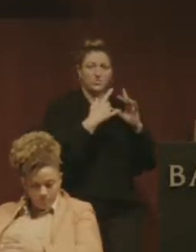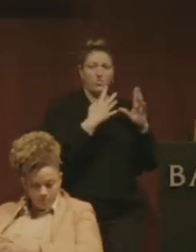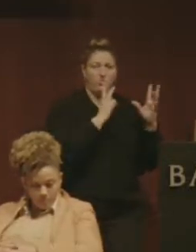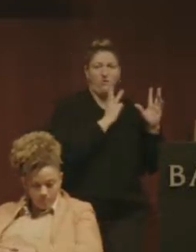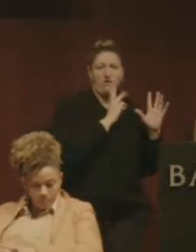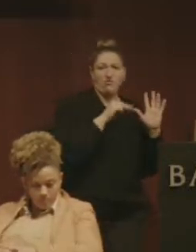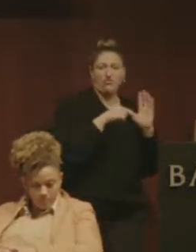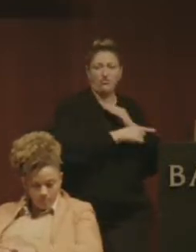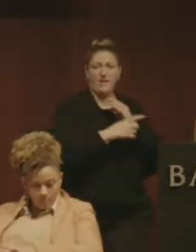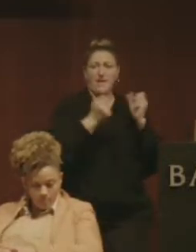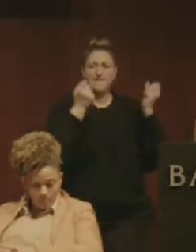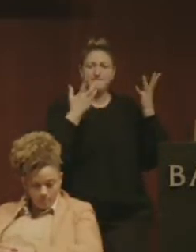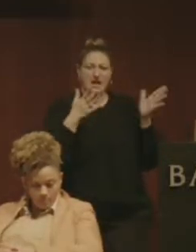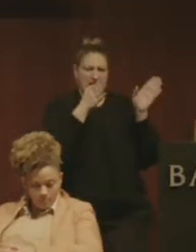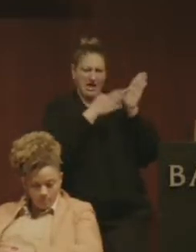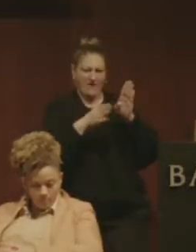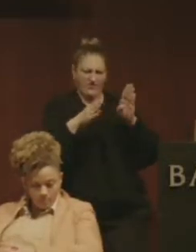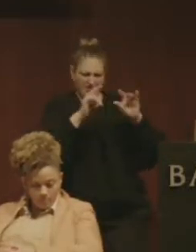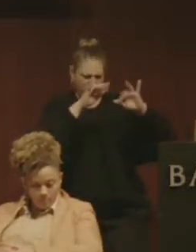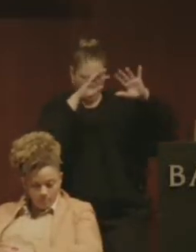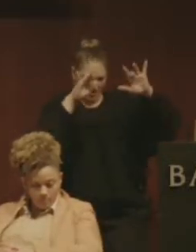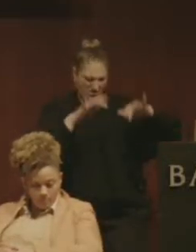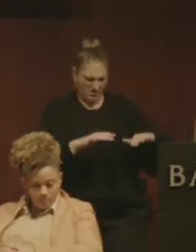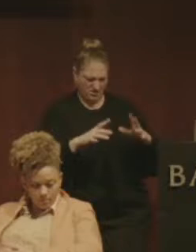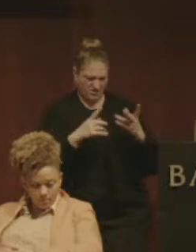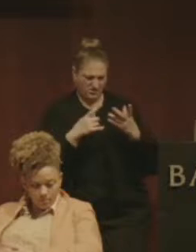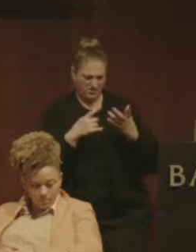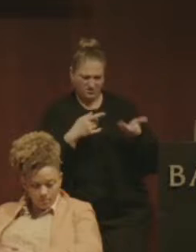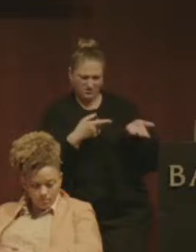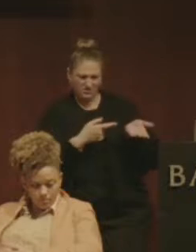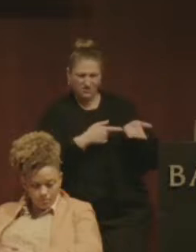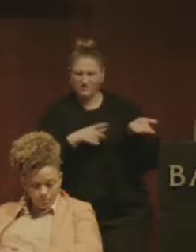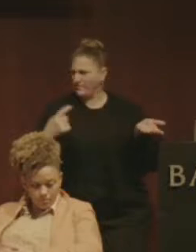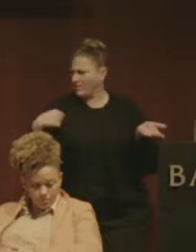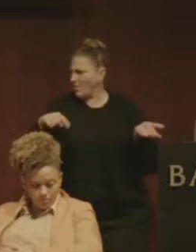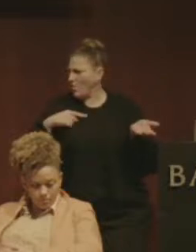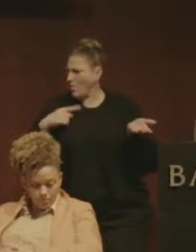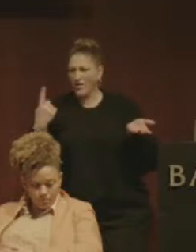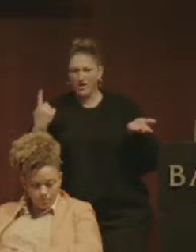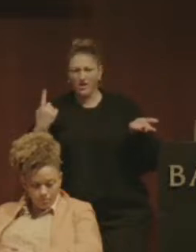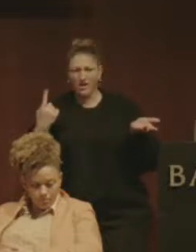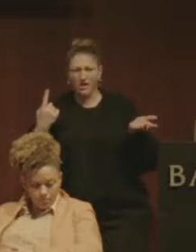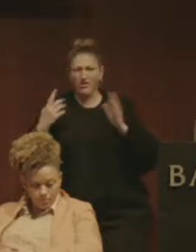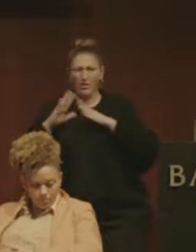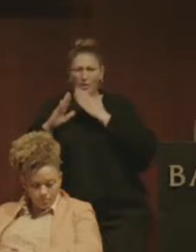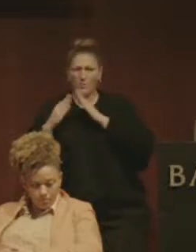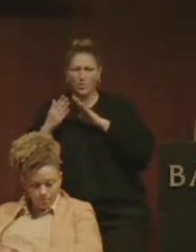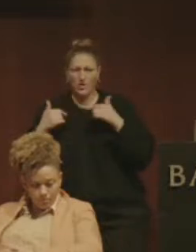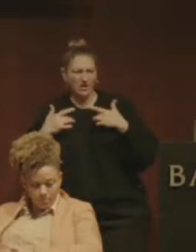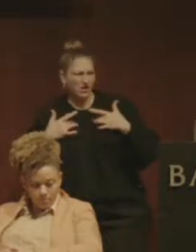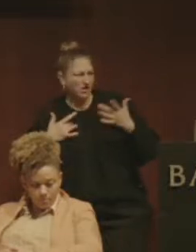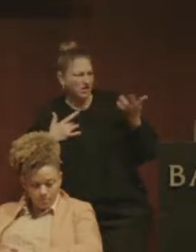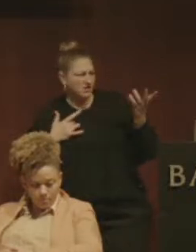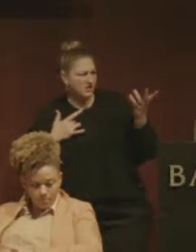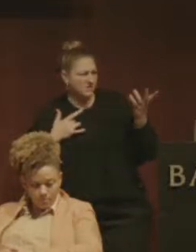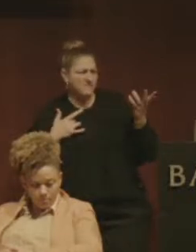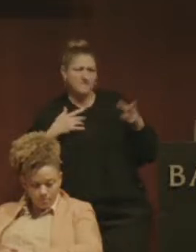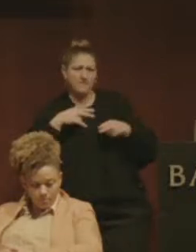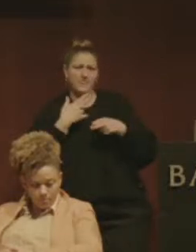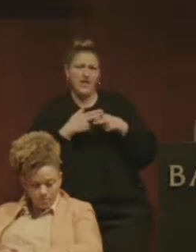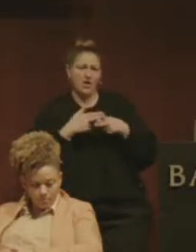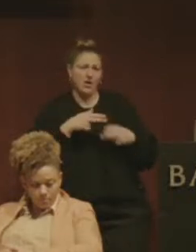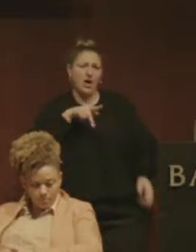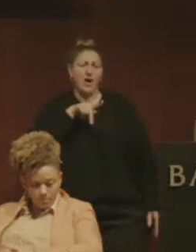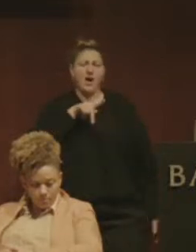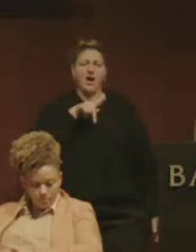plans, residents began to take seriously the fact that they were living in what they started to call a paraíso